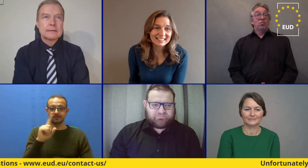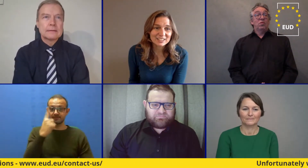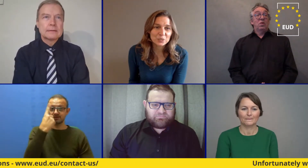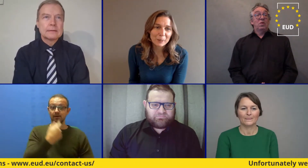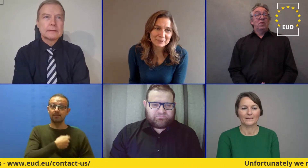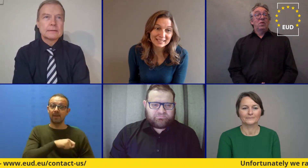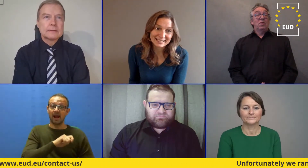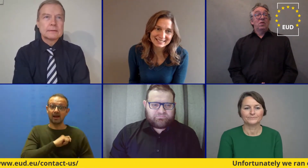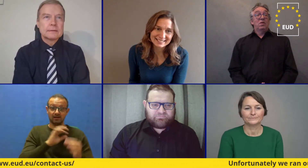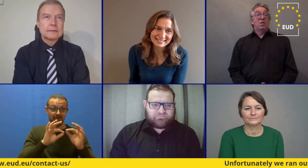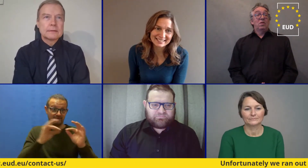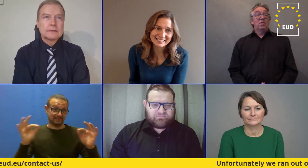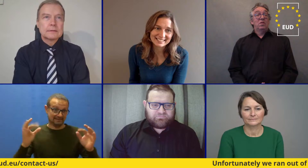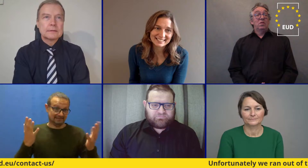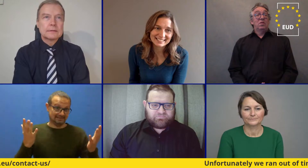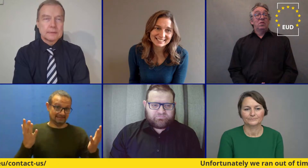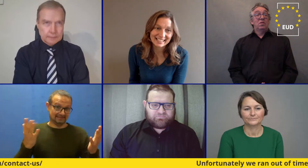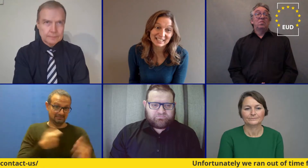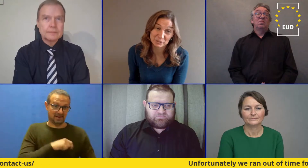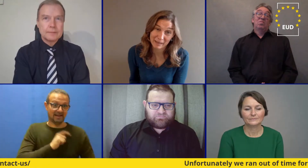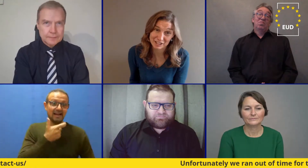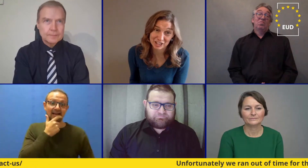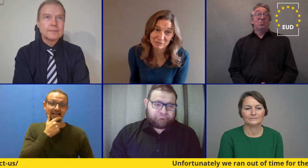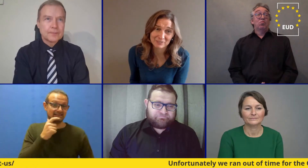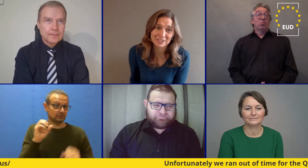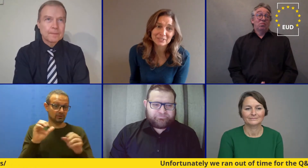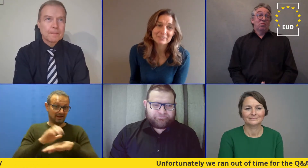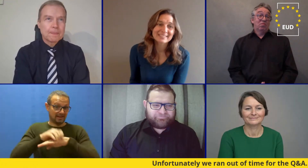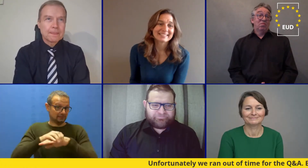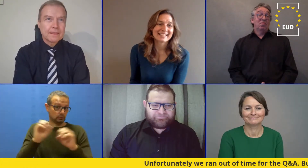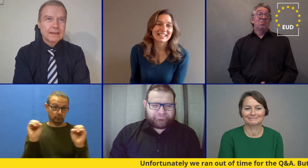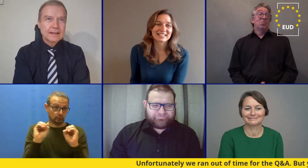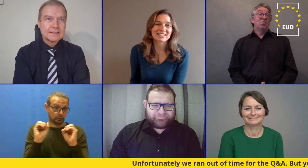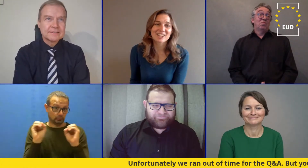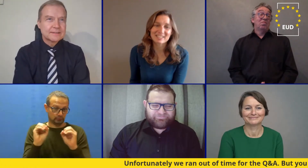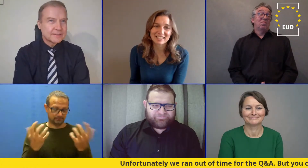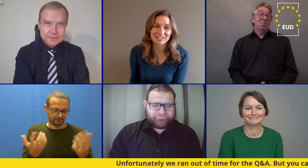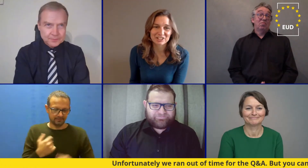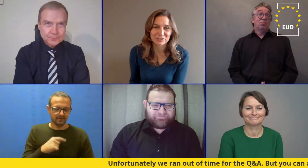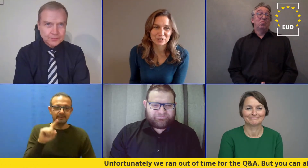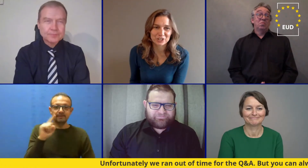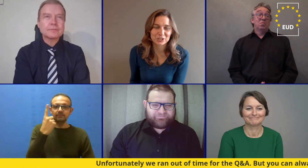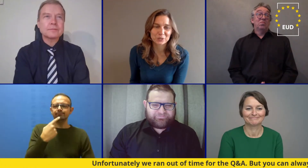So the website is, yeah, it's Spanish, however. It's not in English, unfortunately.